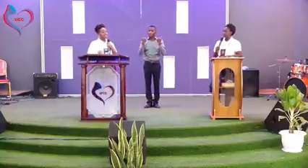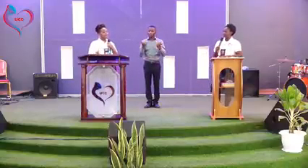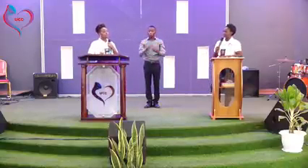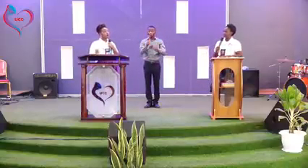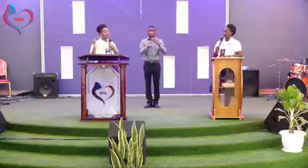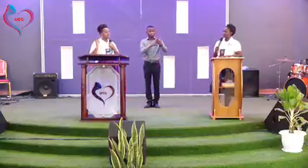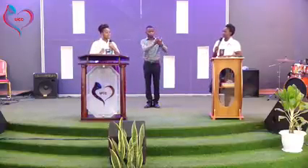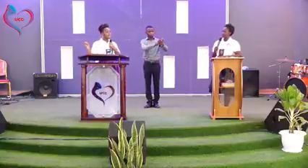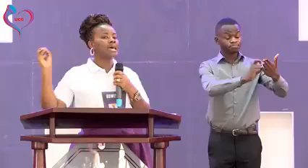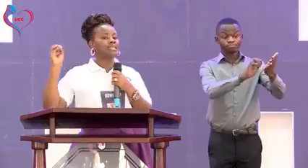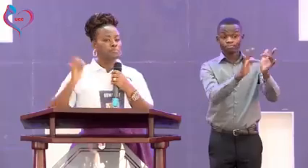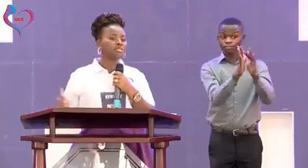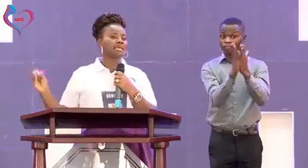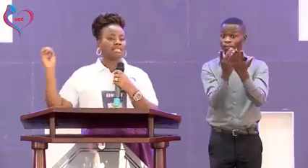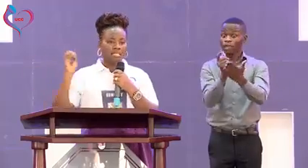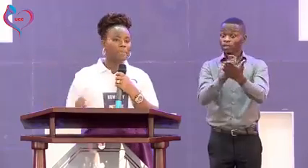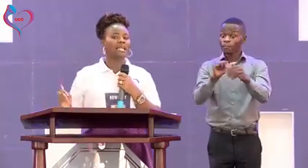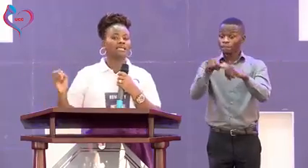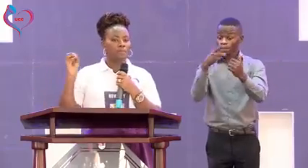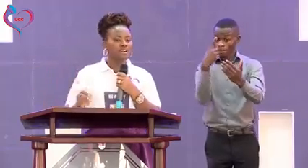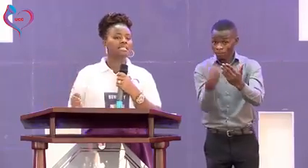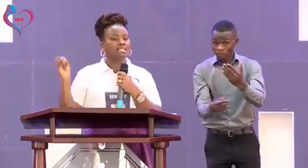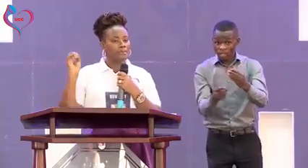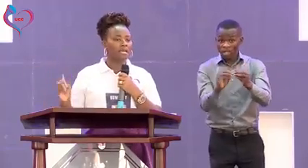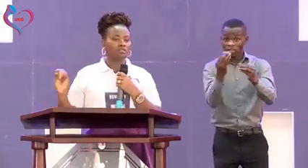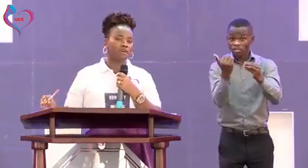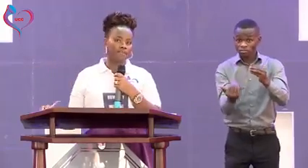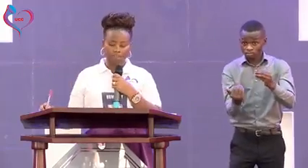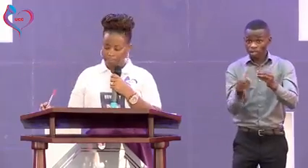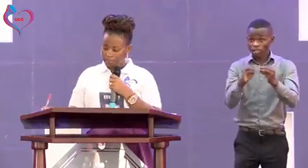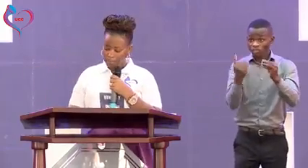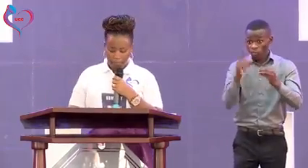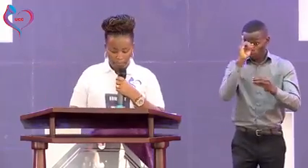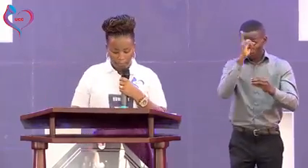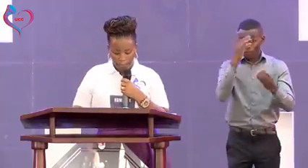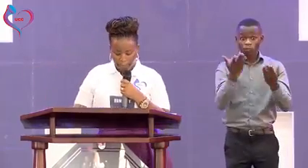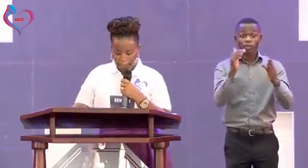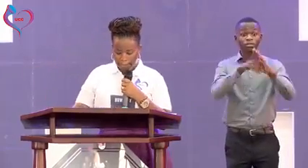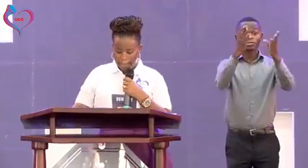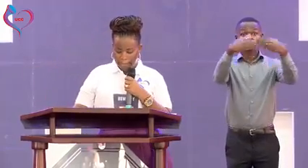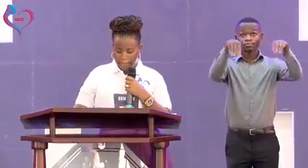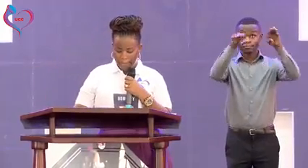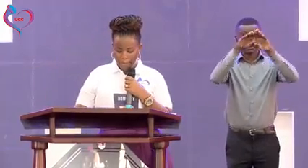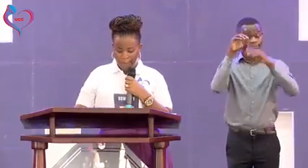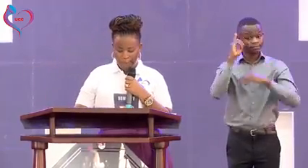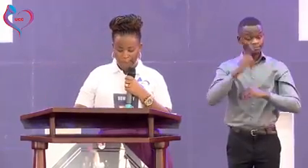Writings are written about the son, the princess in the palace, the prince in the palace of heaven.